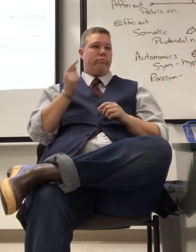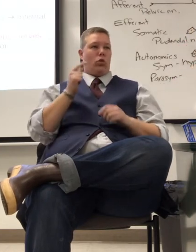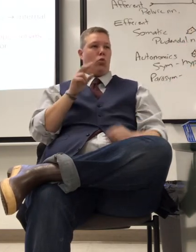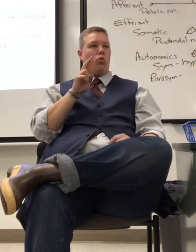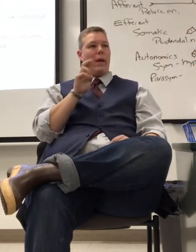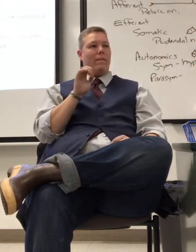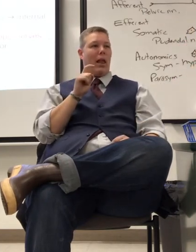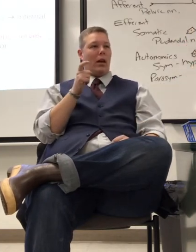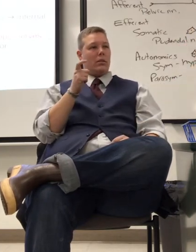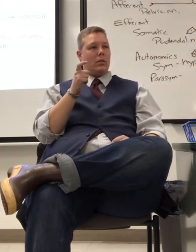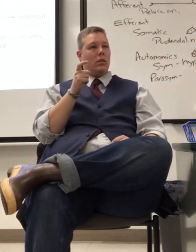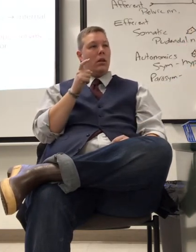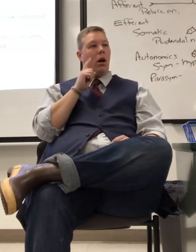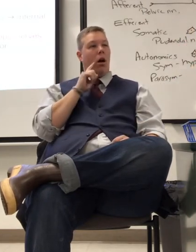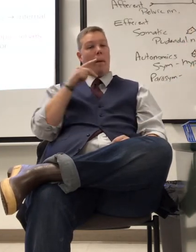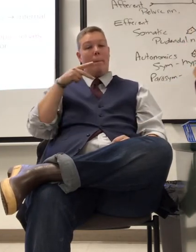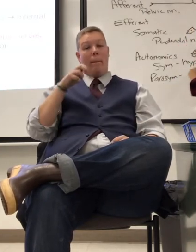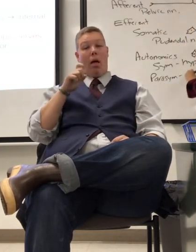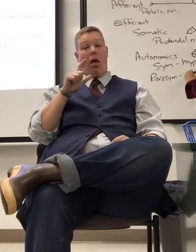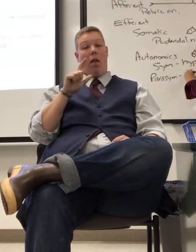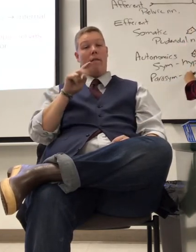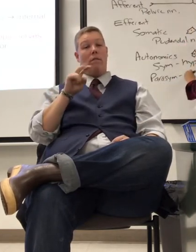are the pelvic splanchnic nerves.